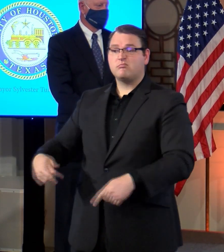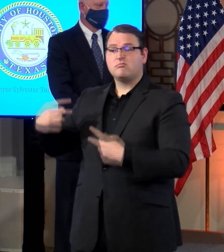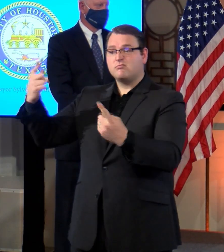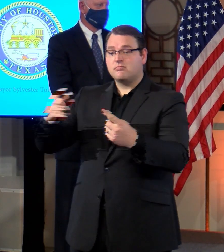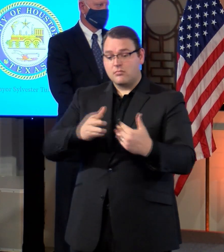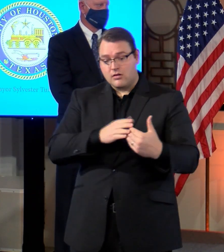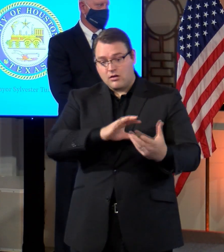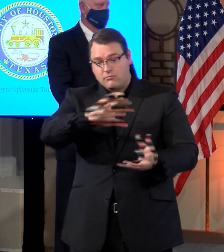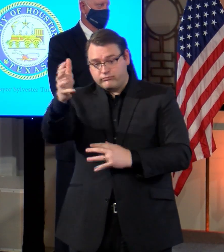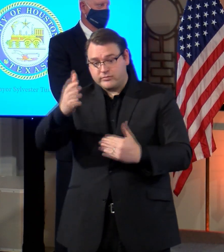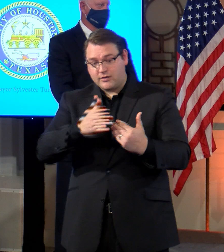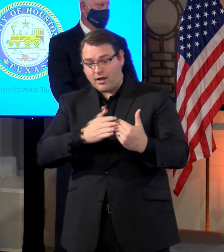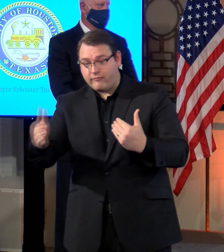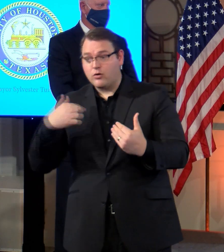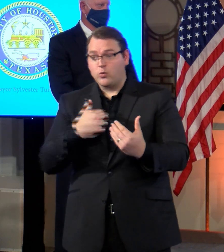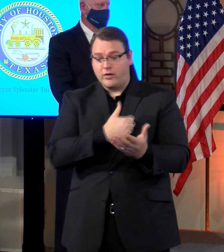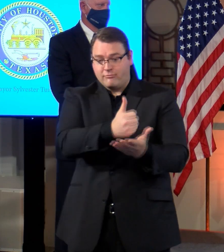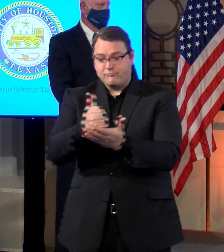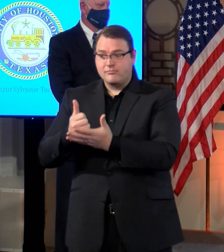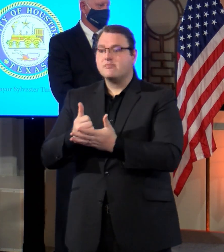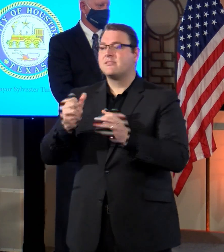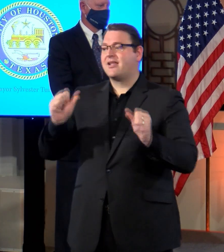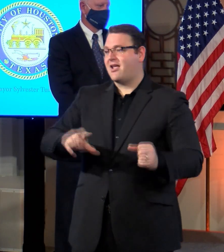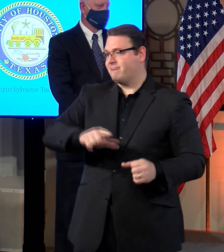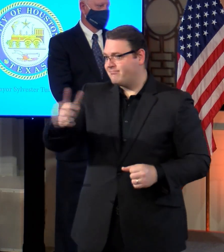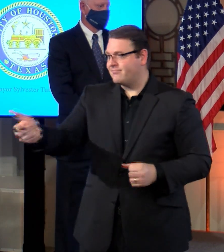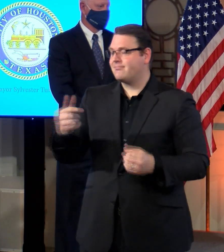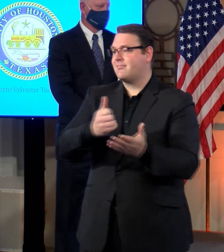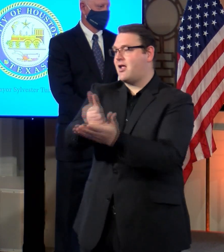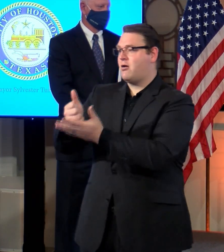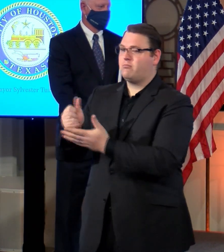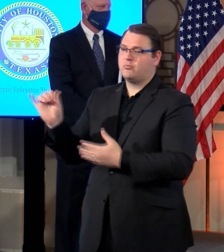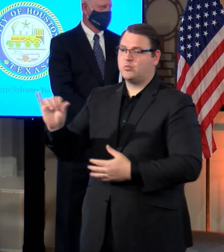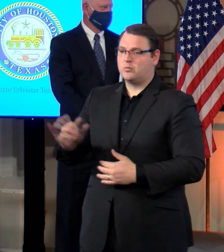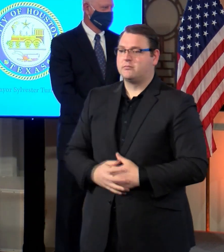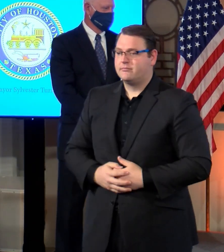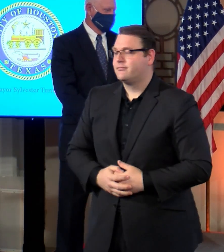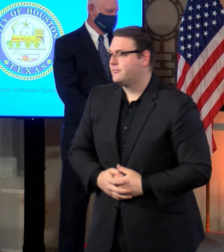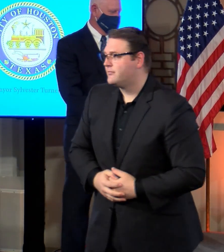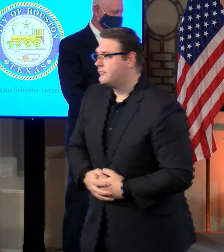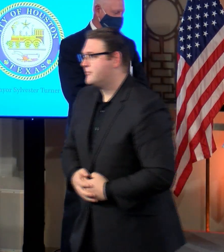out to the people that need it most. Thank you, Mayor. Thank you so very much.